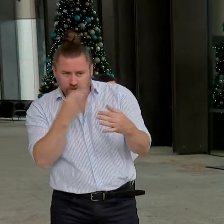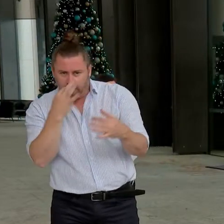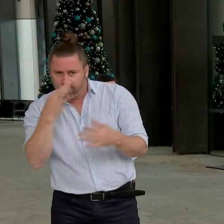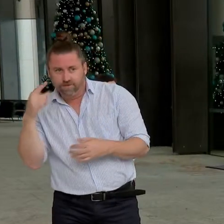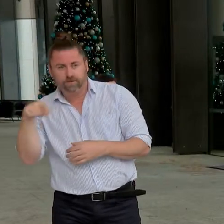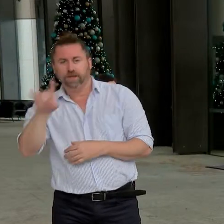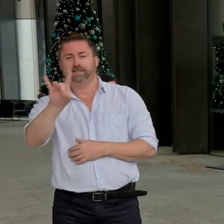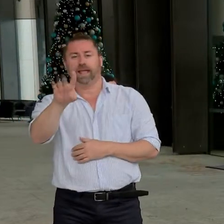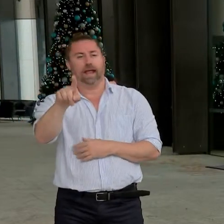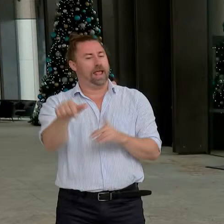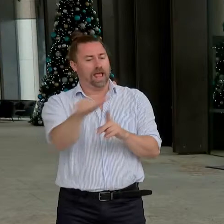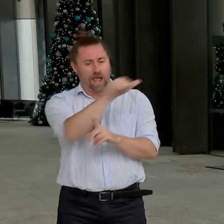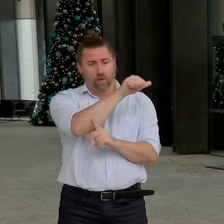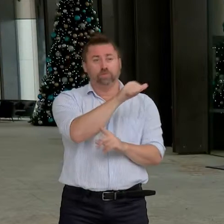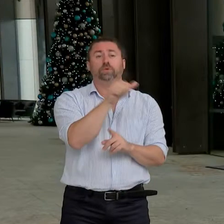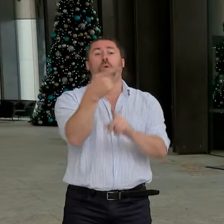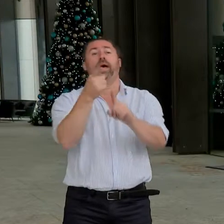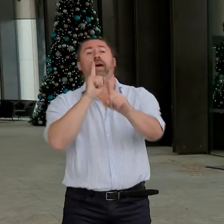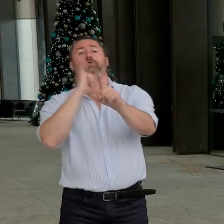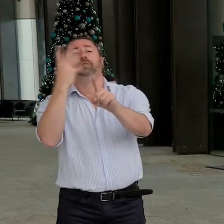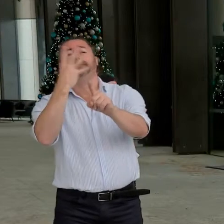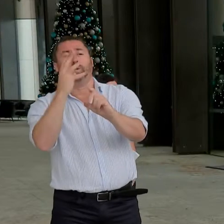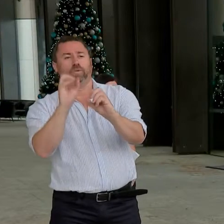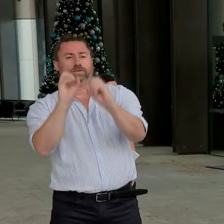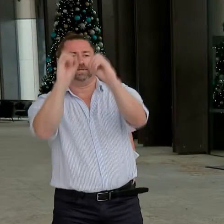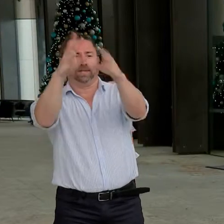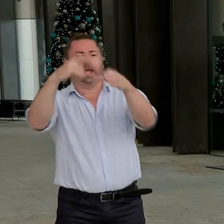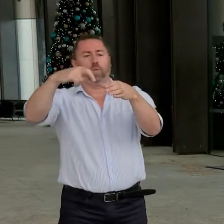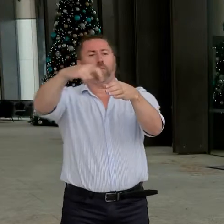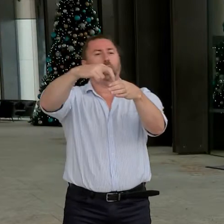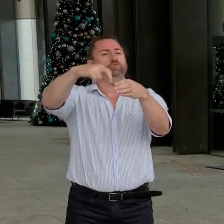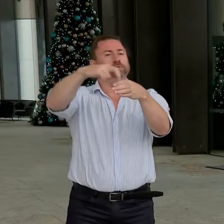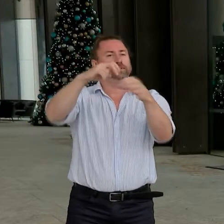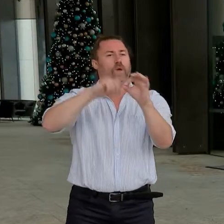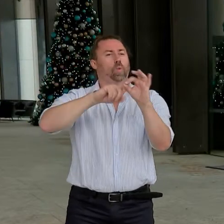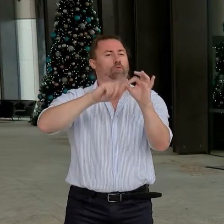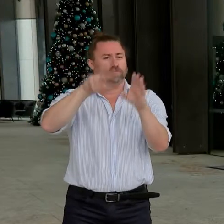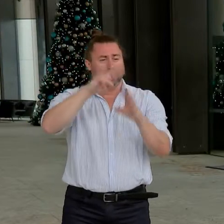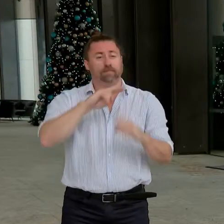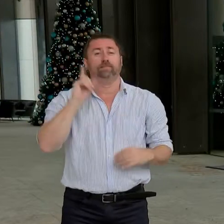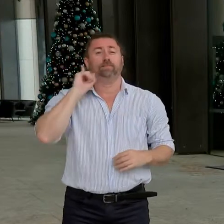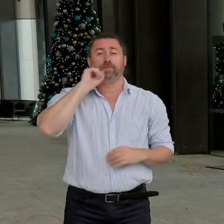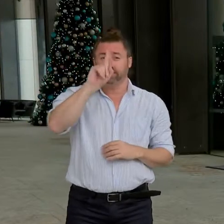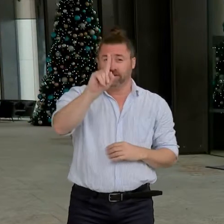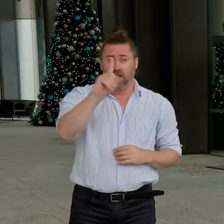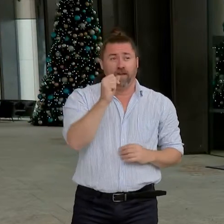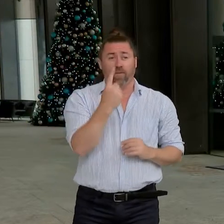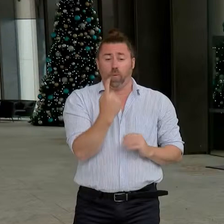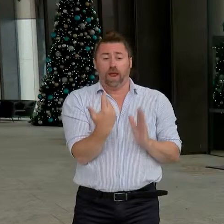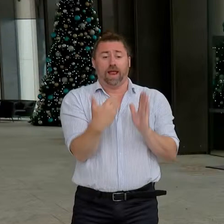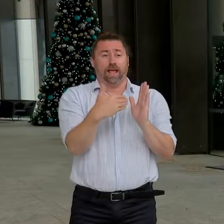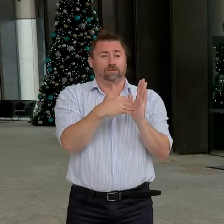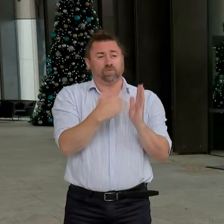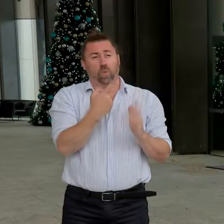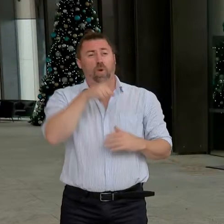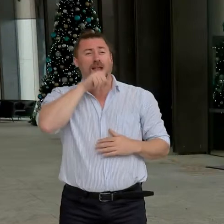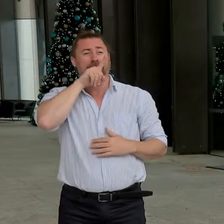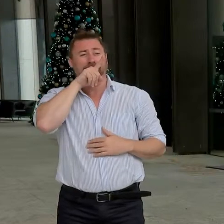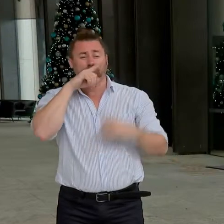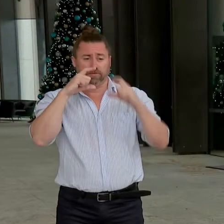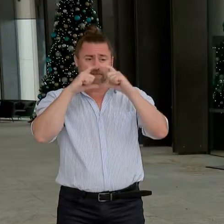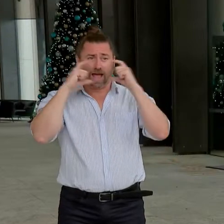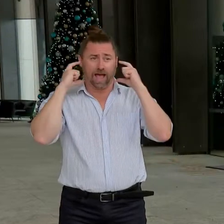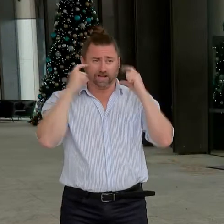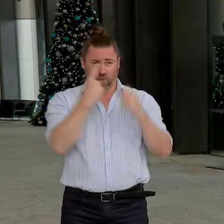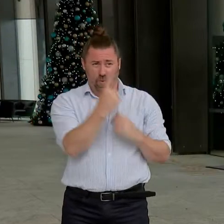and 114 placed into quarantine. We did see an increase yesterday of over 100 additional masks handed out to 123 for the day. So